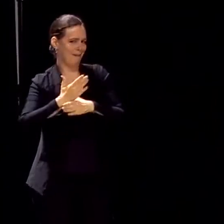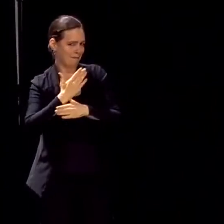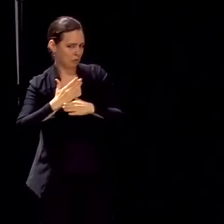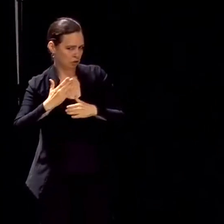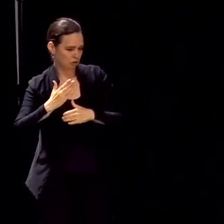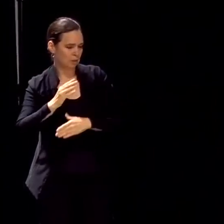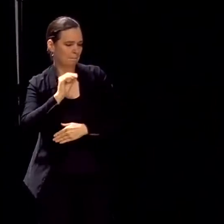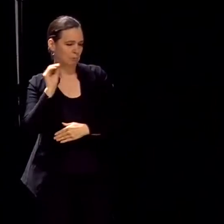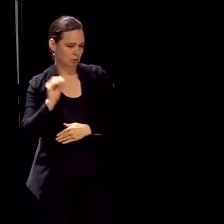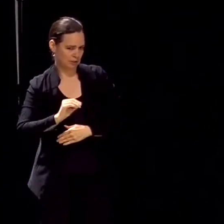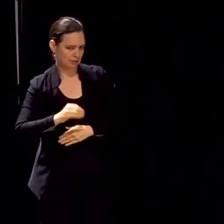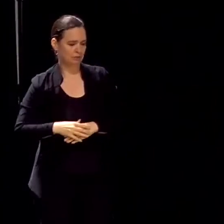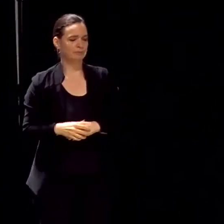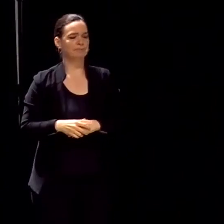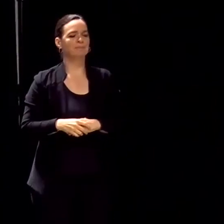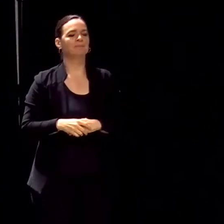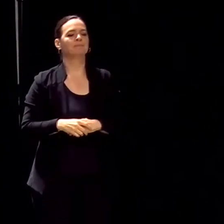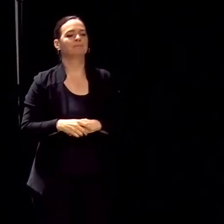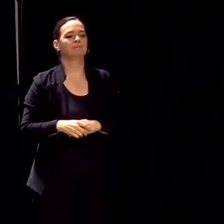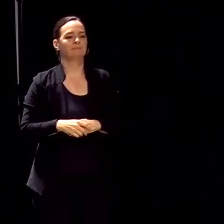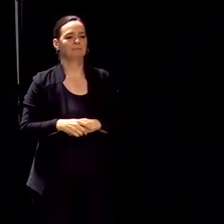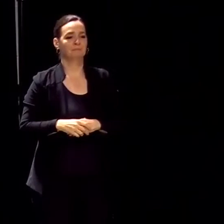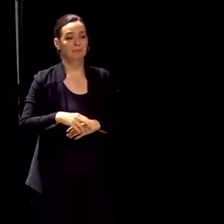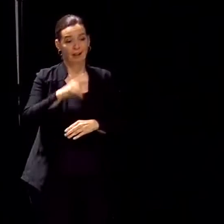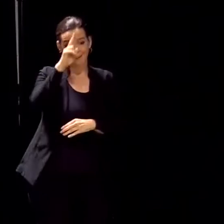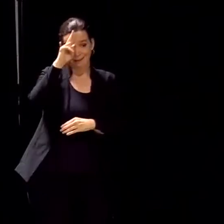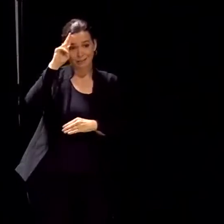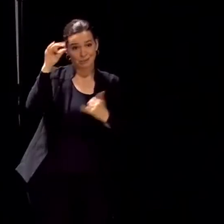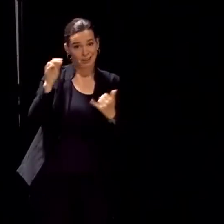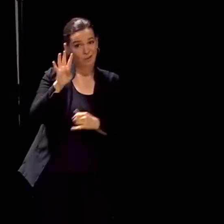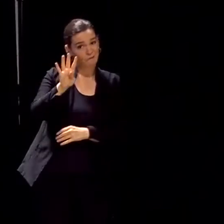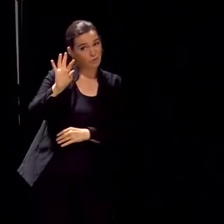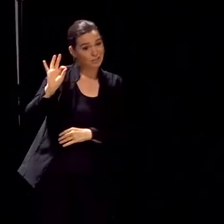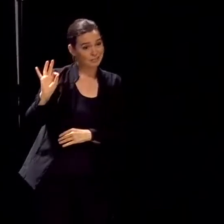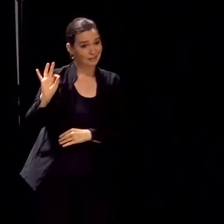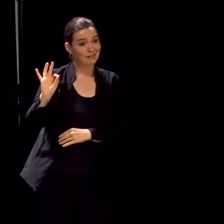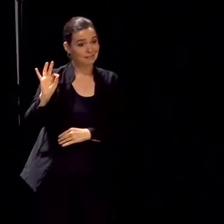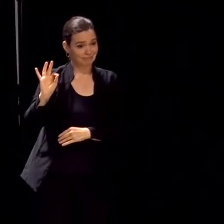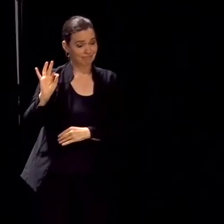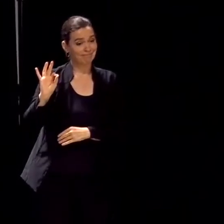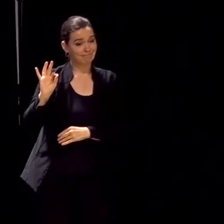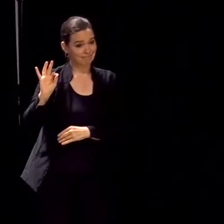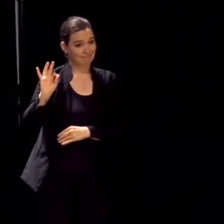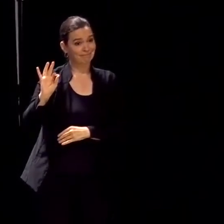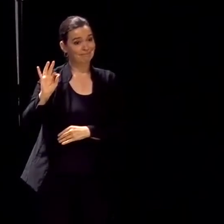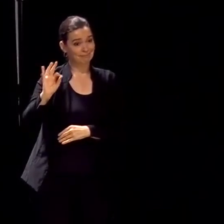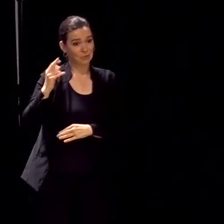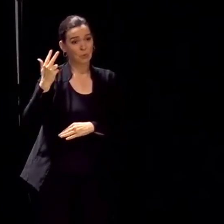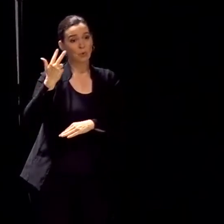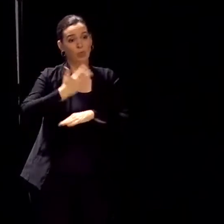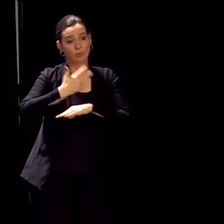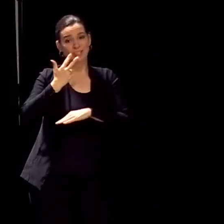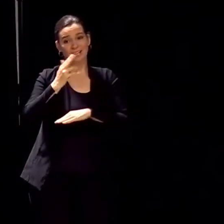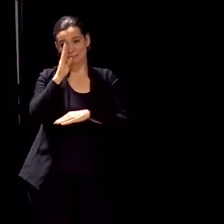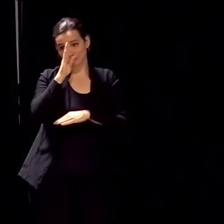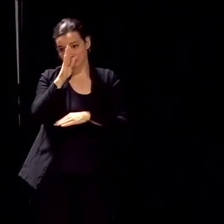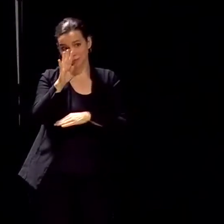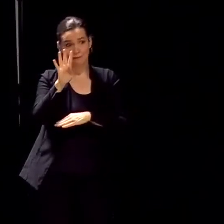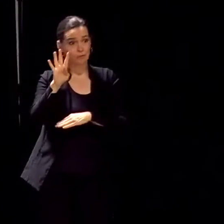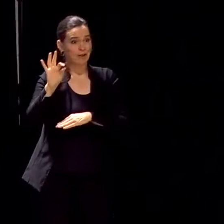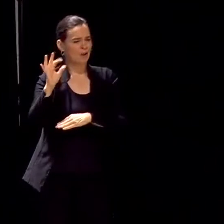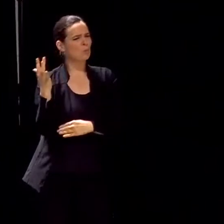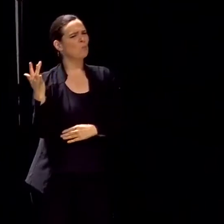49 individuals hospitalized. That's been steady for 3 days now. Part of that is